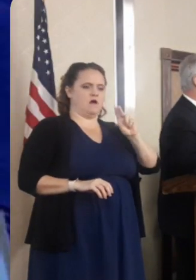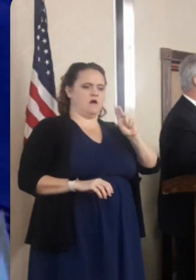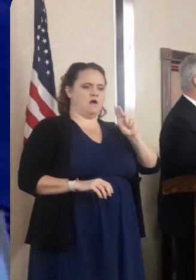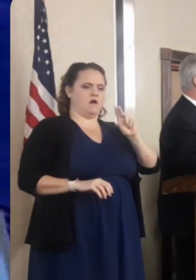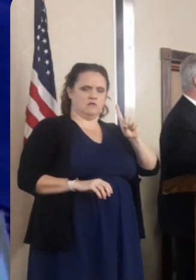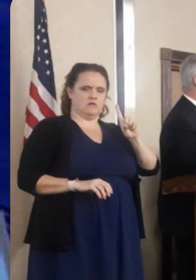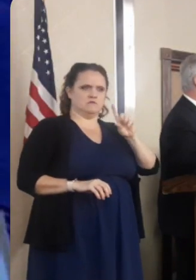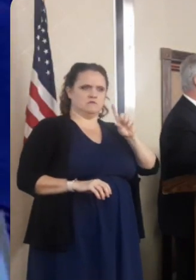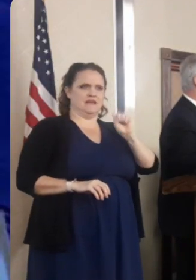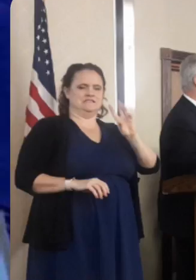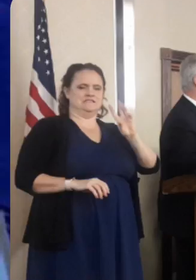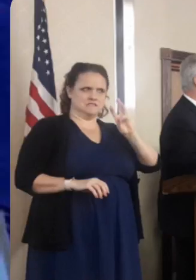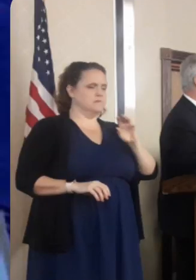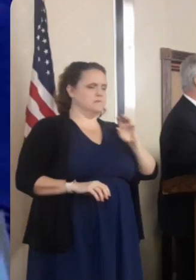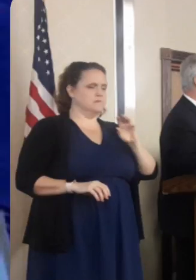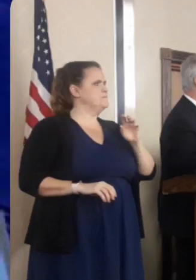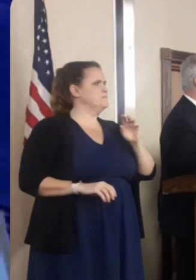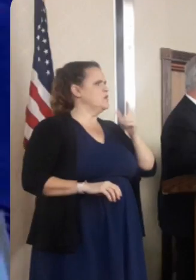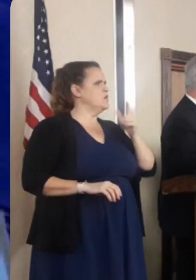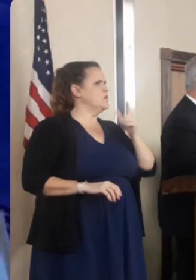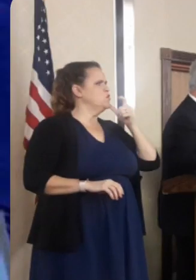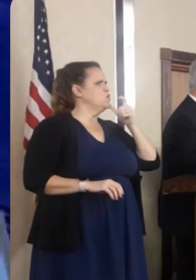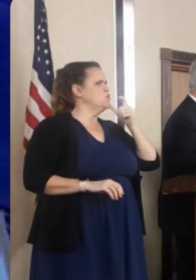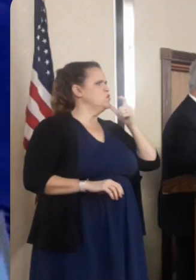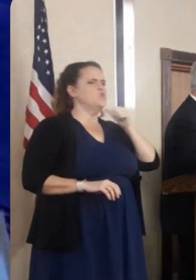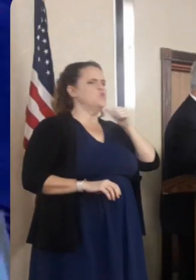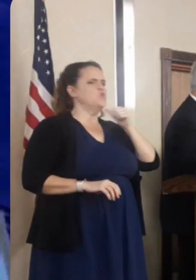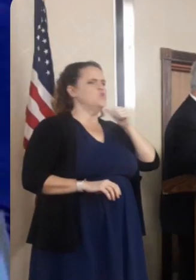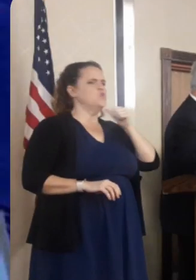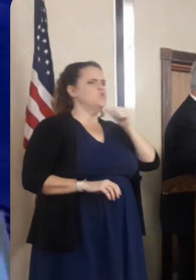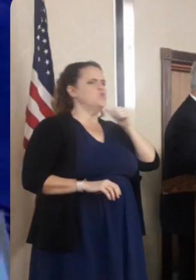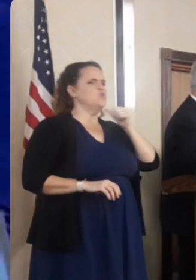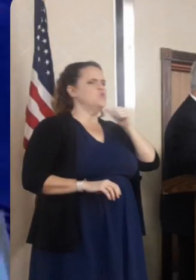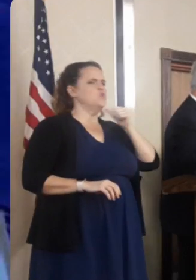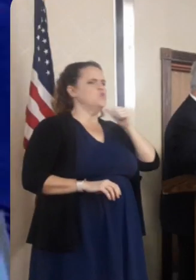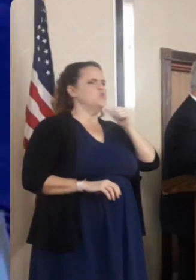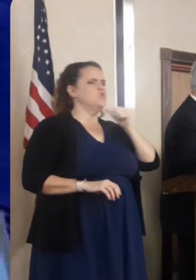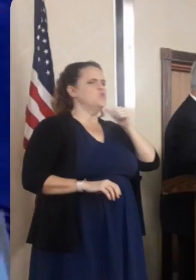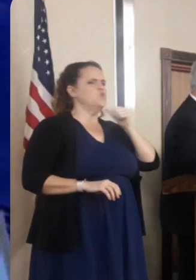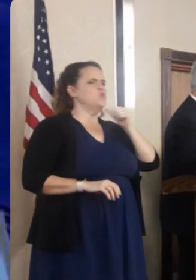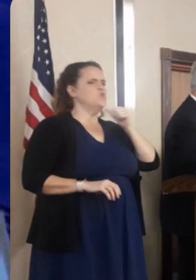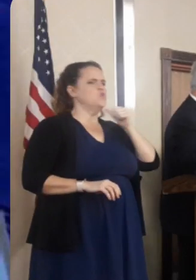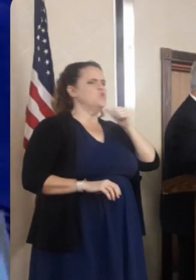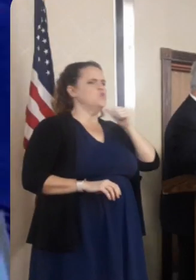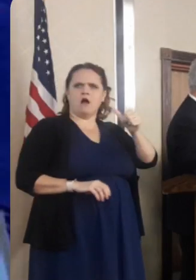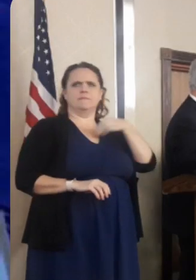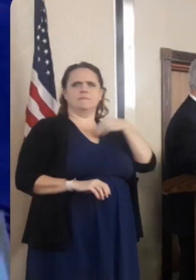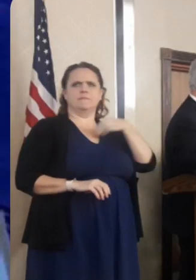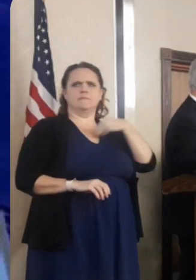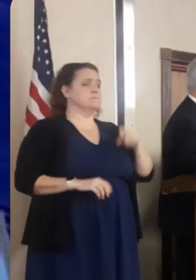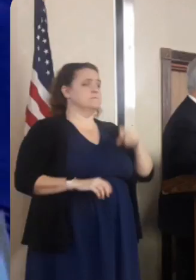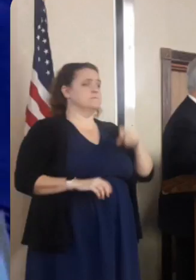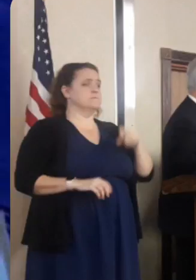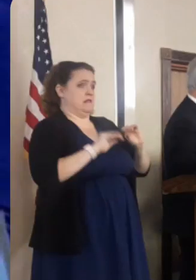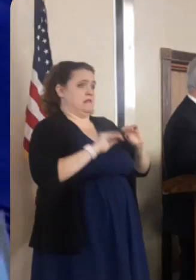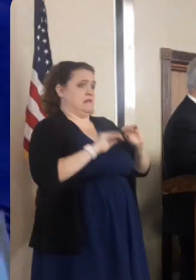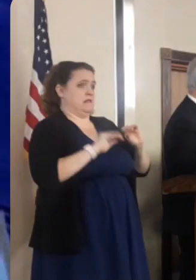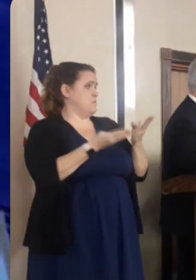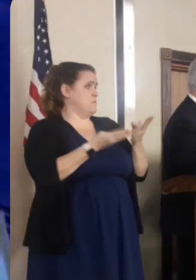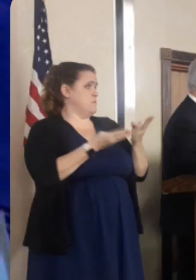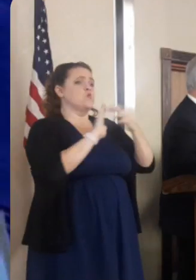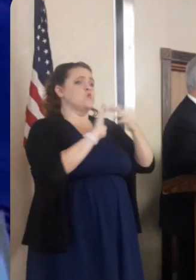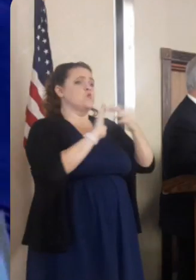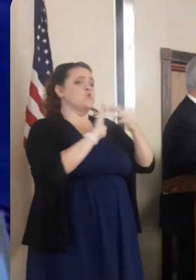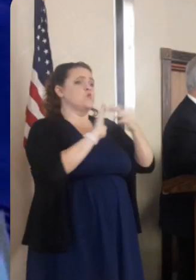Legislative Priorities Committee? Currently, there are not any proposed, but there's no rules against them. Understood.